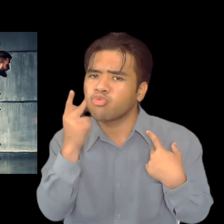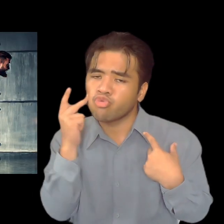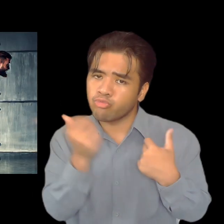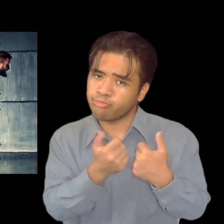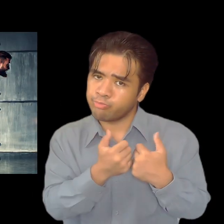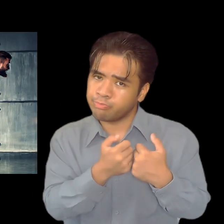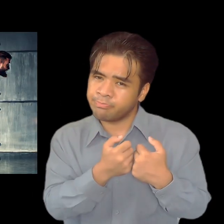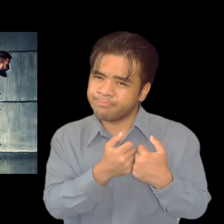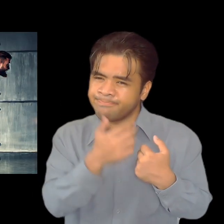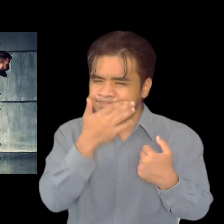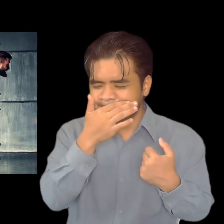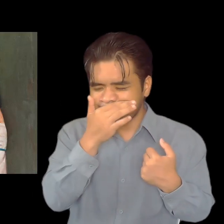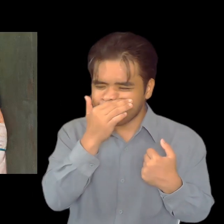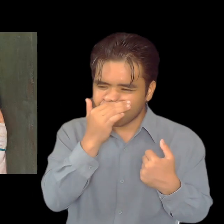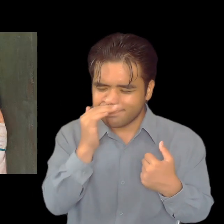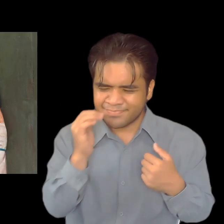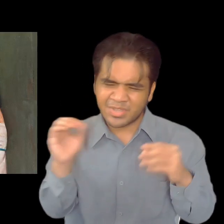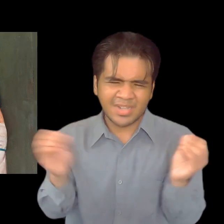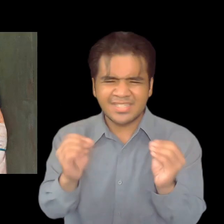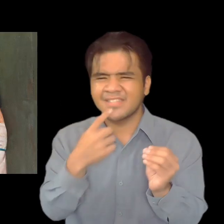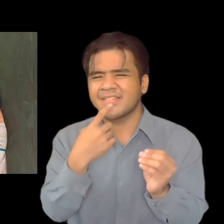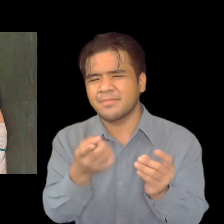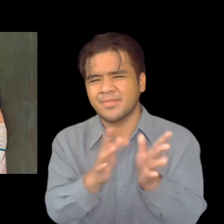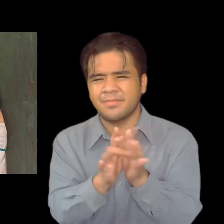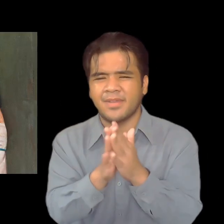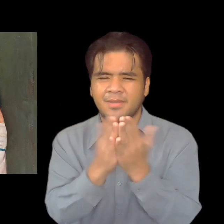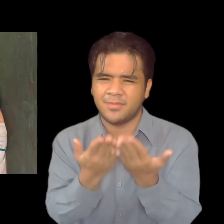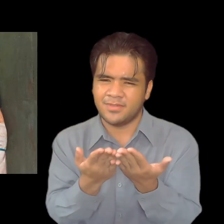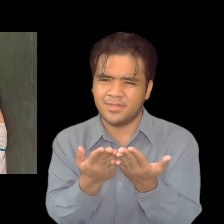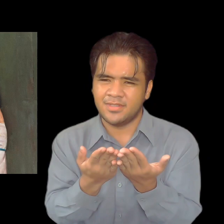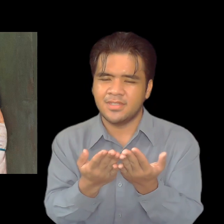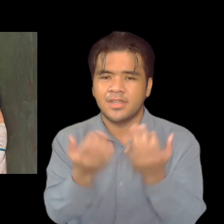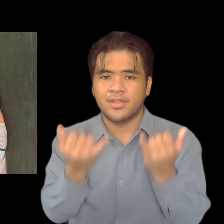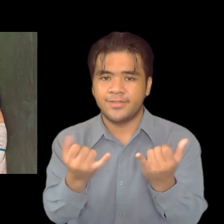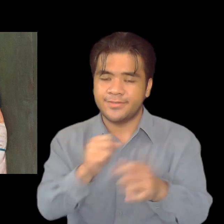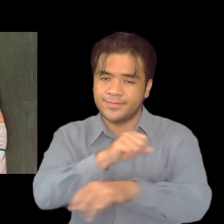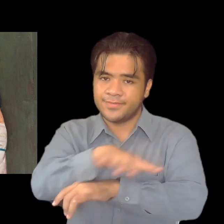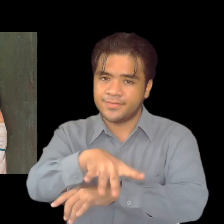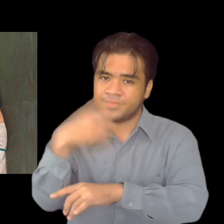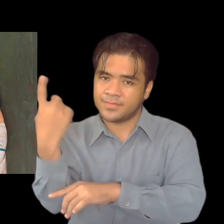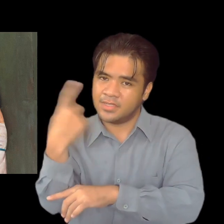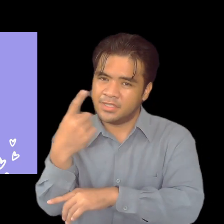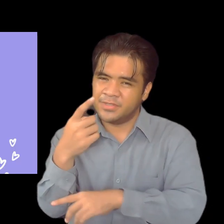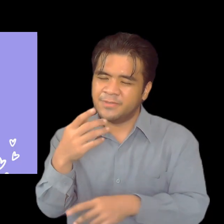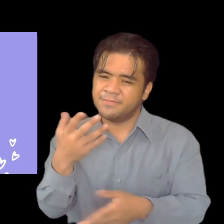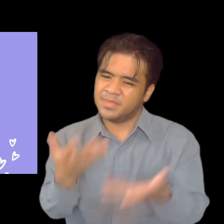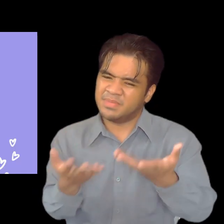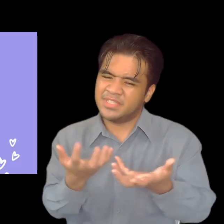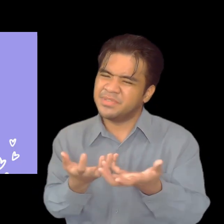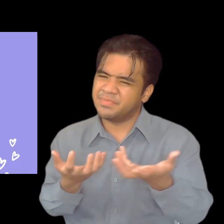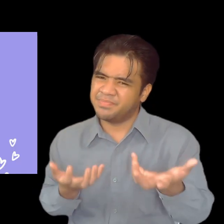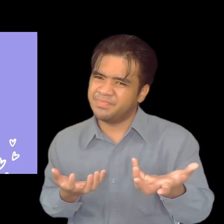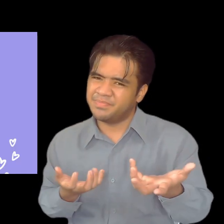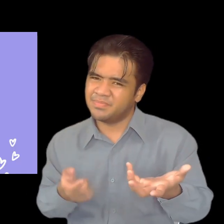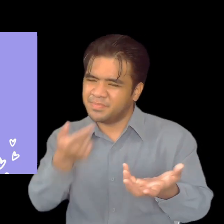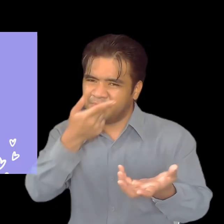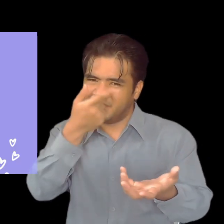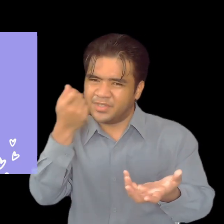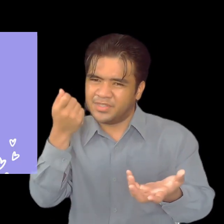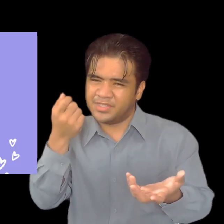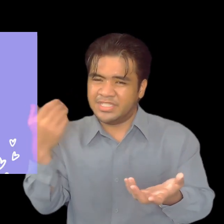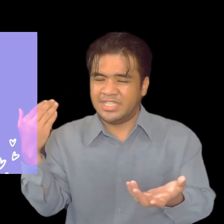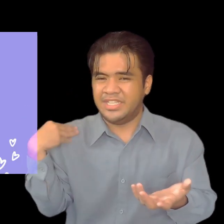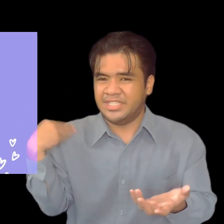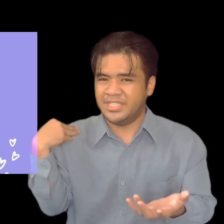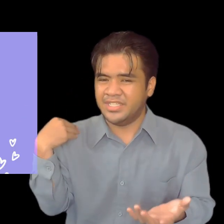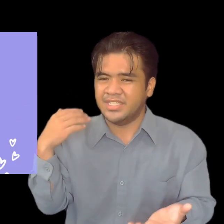when temptations arise, run from them just as Joseph did from Potiphar's wife. Anyway, for those of you who are